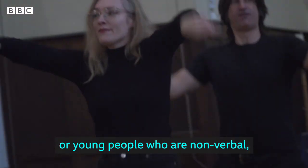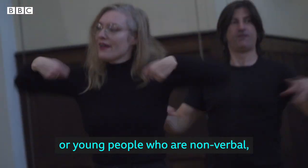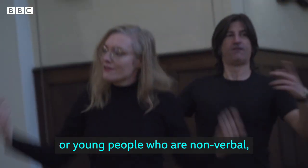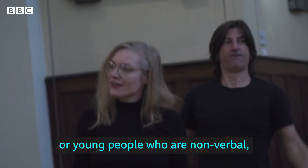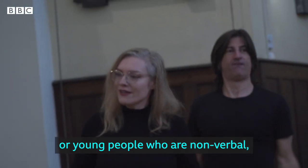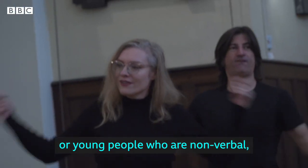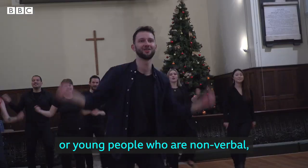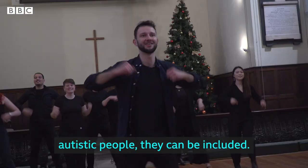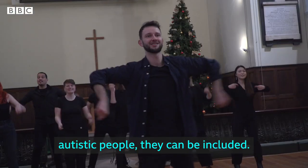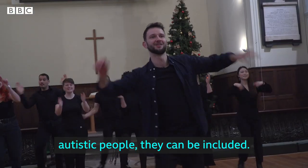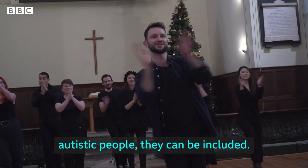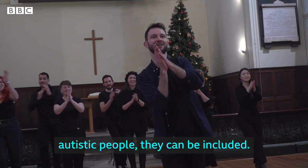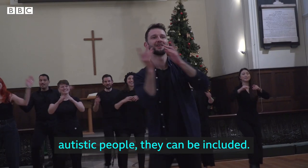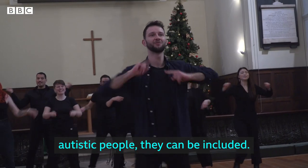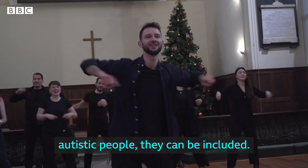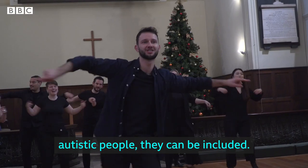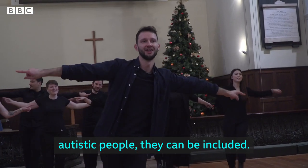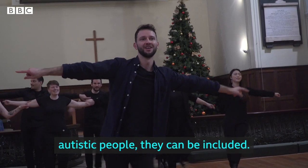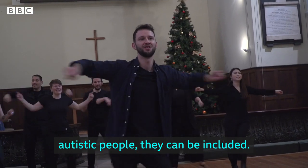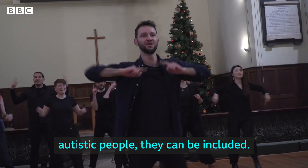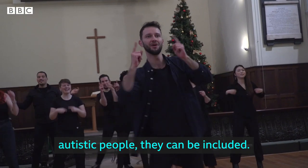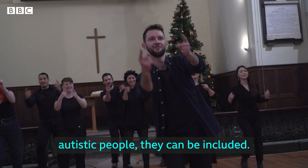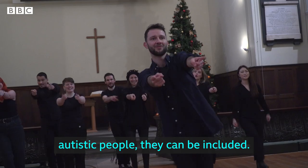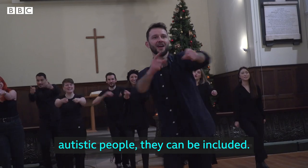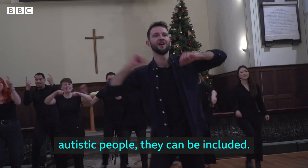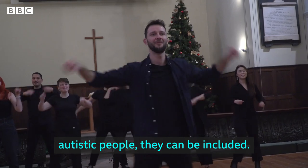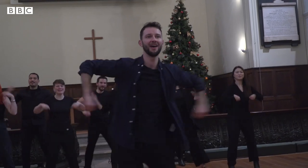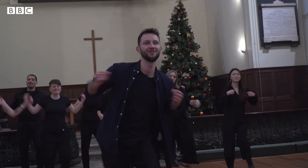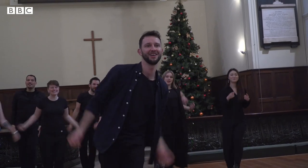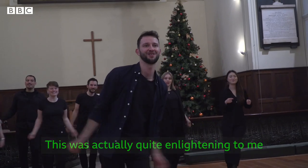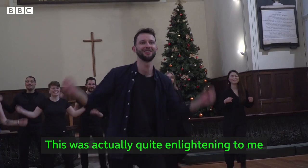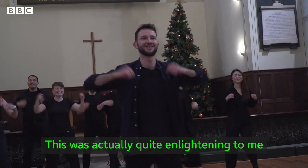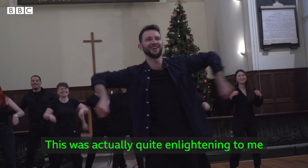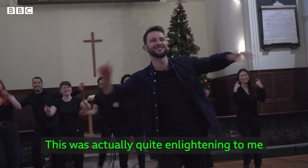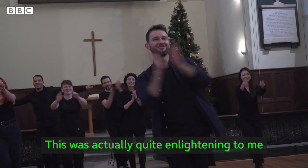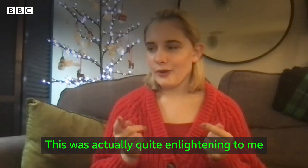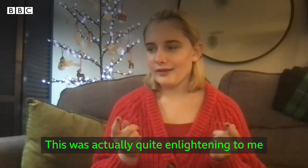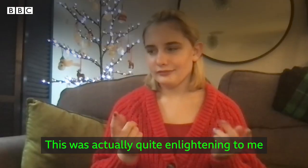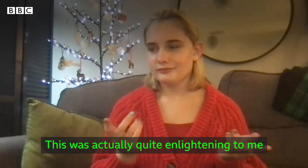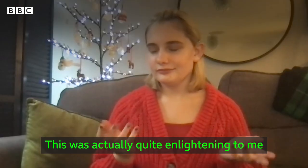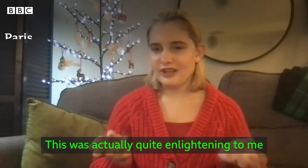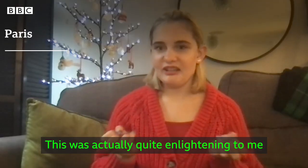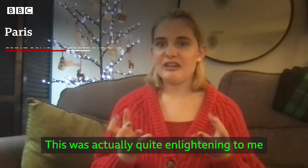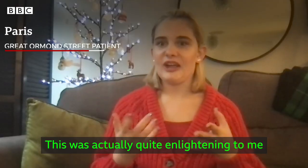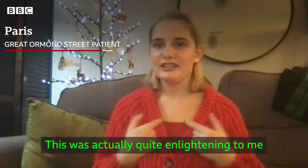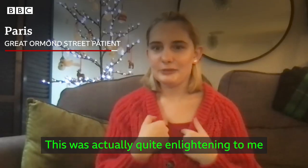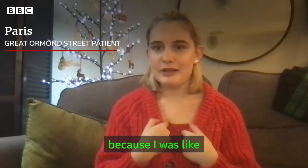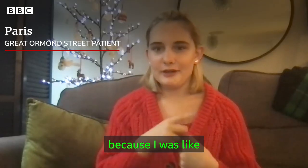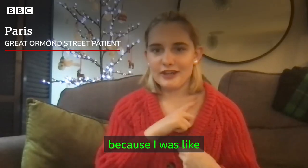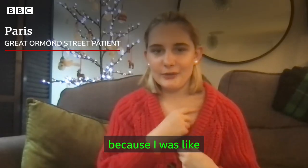who are nonverbal, autistic people, they can be included. This was actually quite like enlightening to me because I was